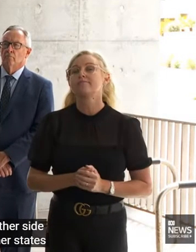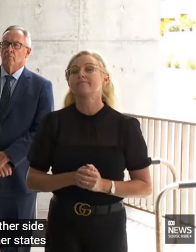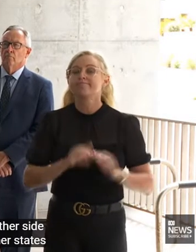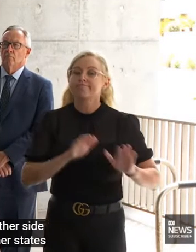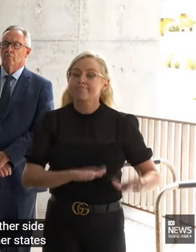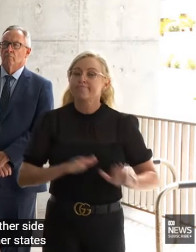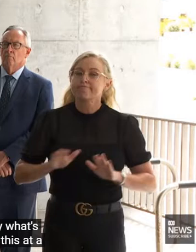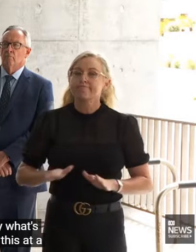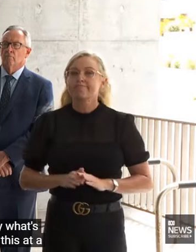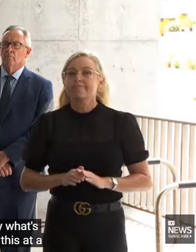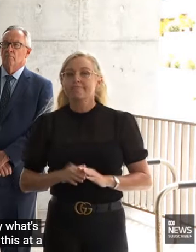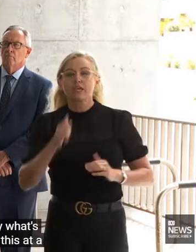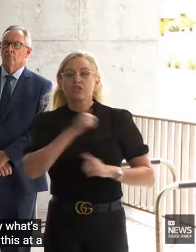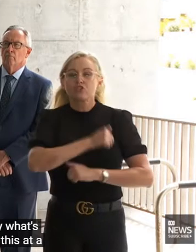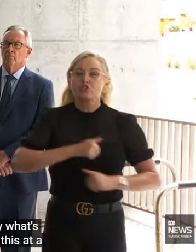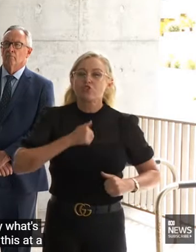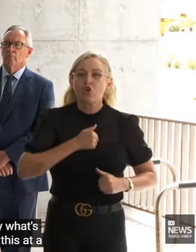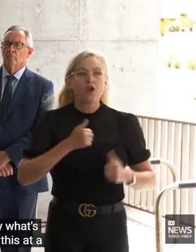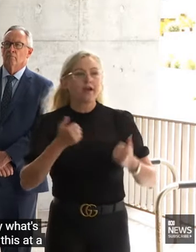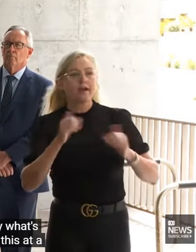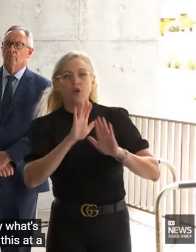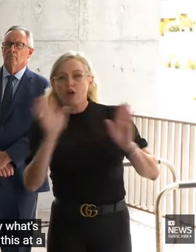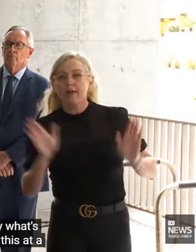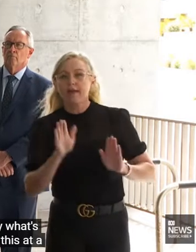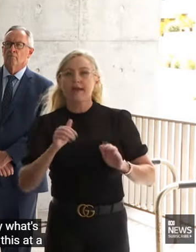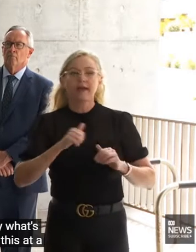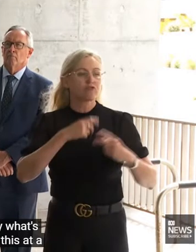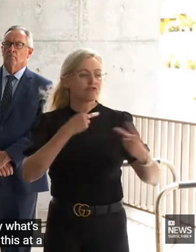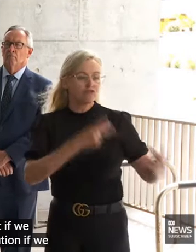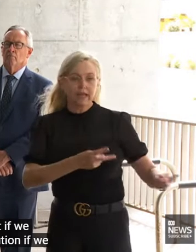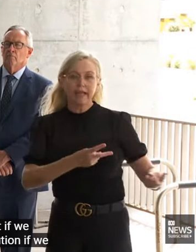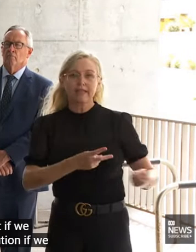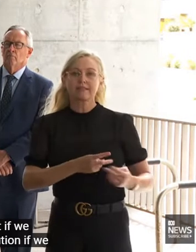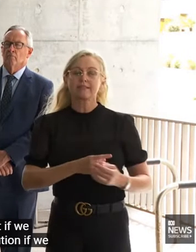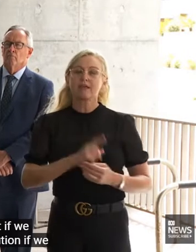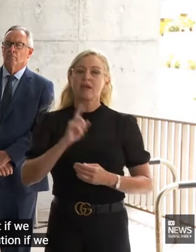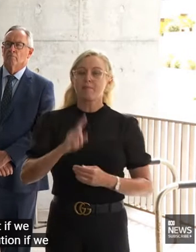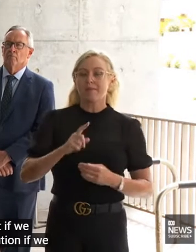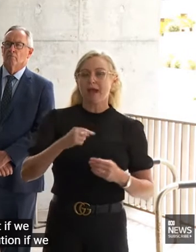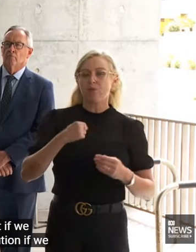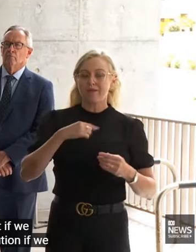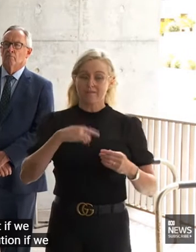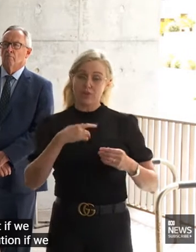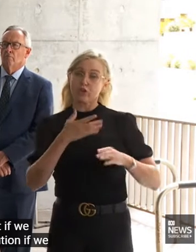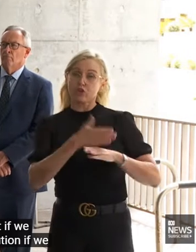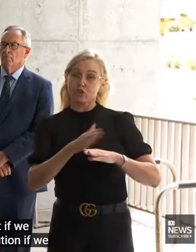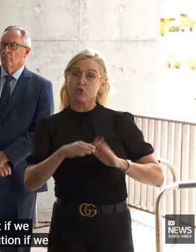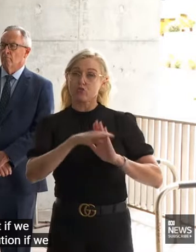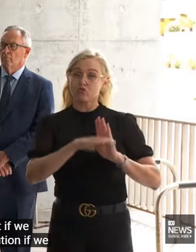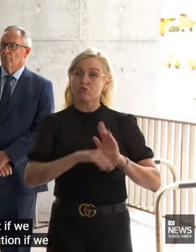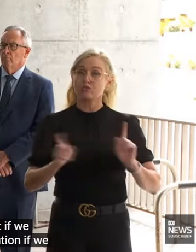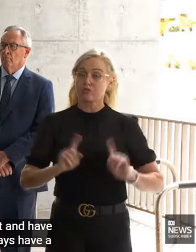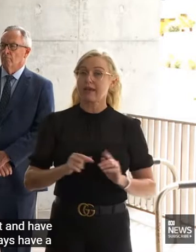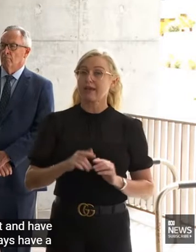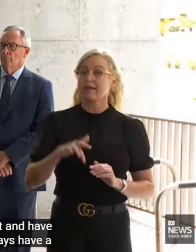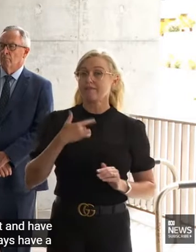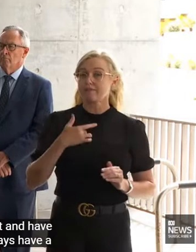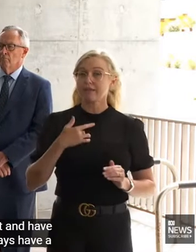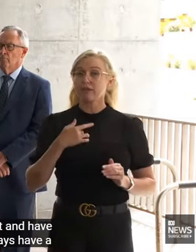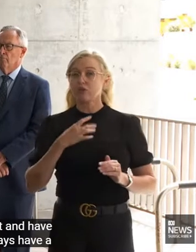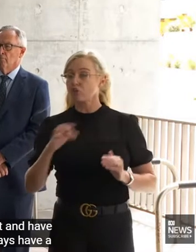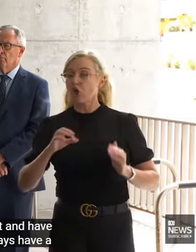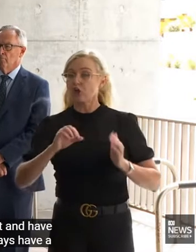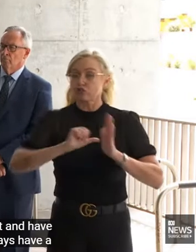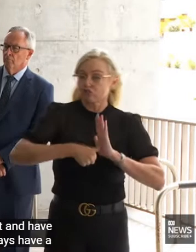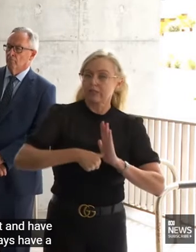go out, have a great summer holidays, have a great summer break, we just think the changes we're making today are proportionate and ensure that as those